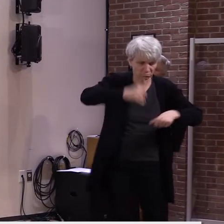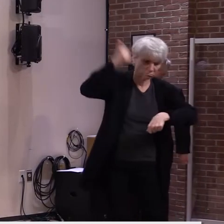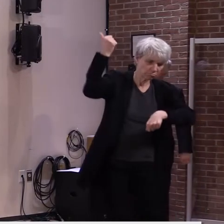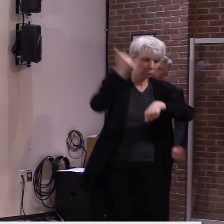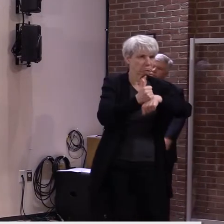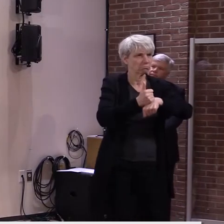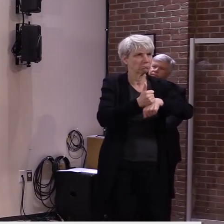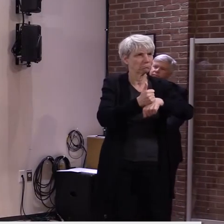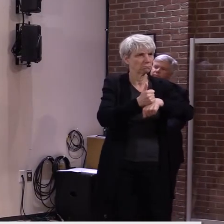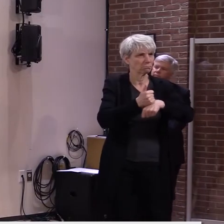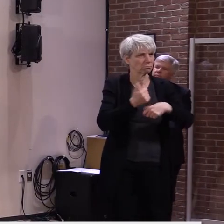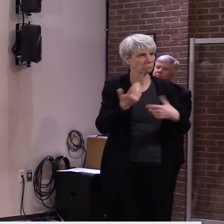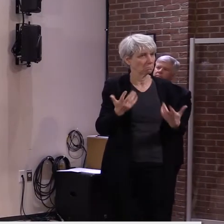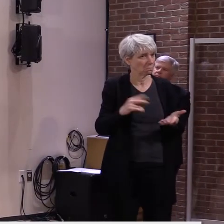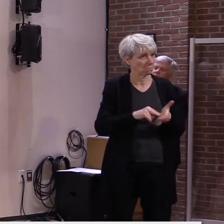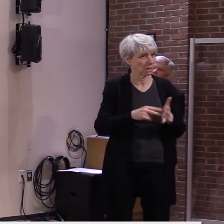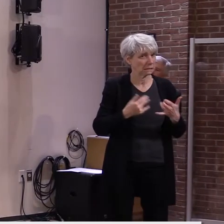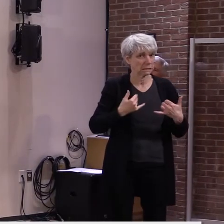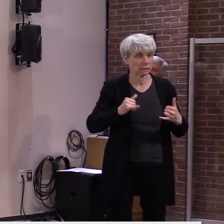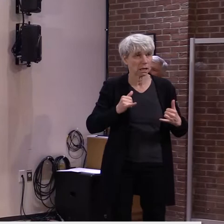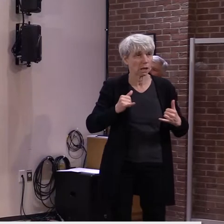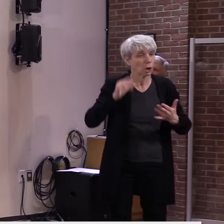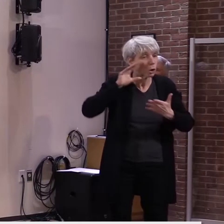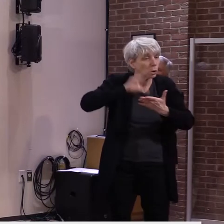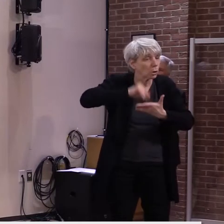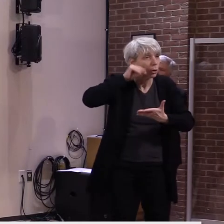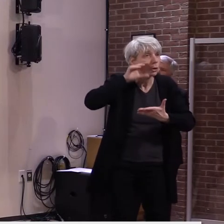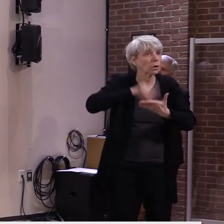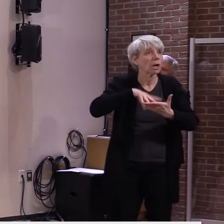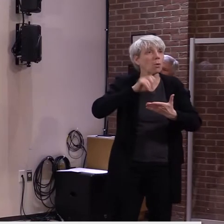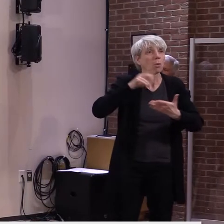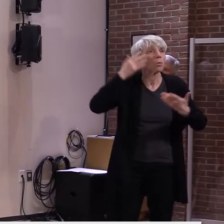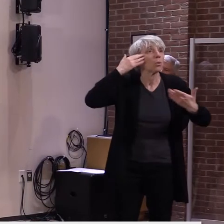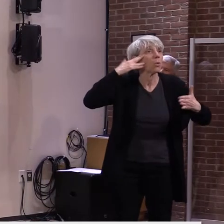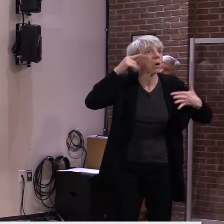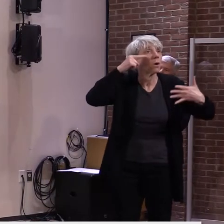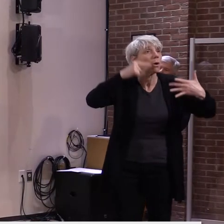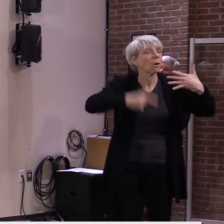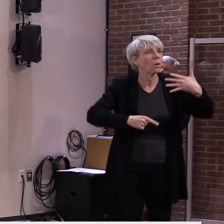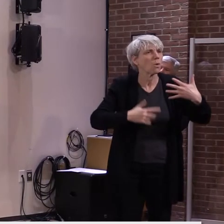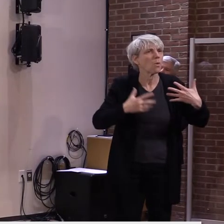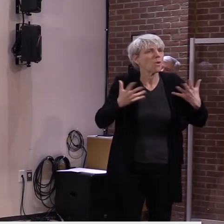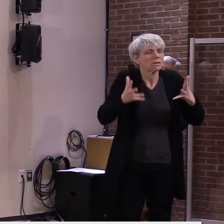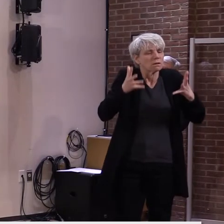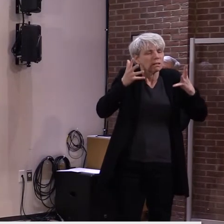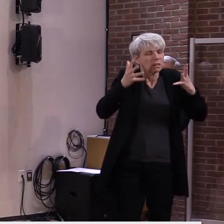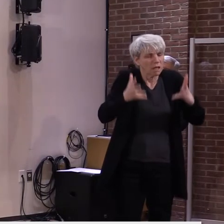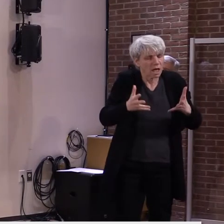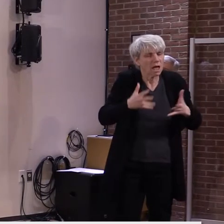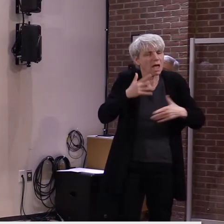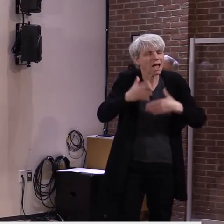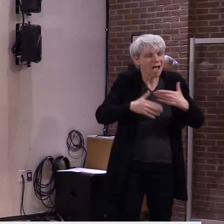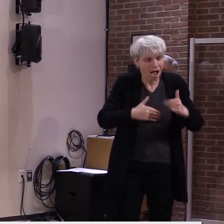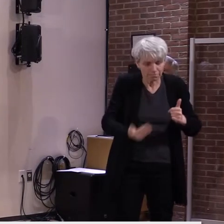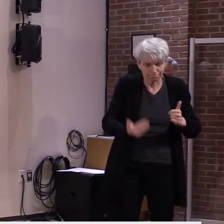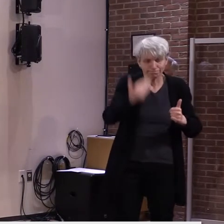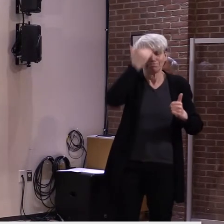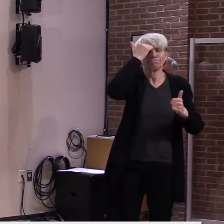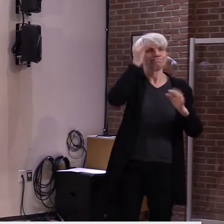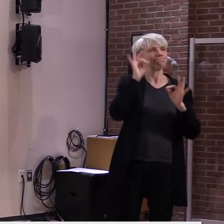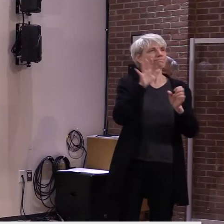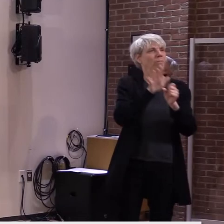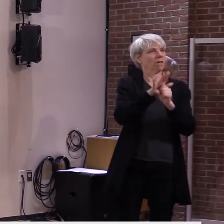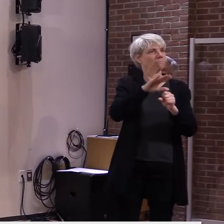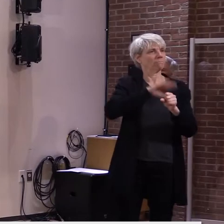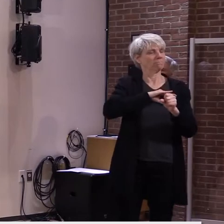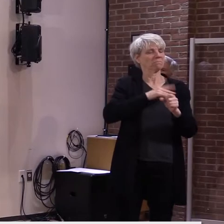know, didn't we know, or are we learning, or what are the discussions going on to help you make that decision, and